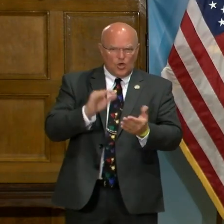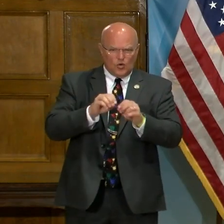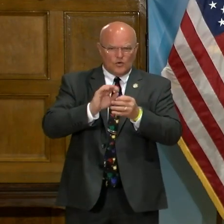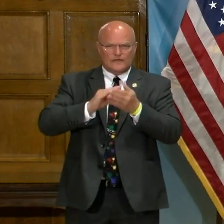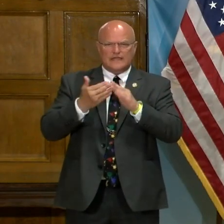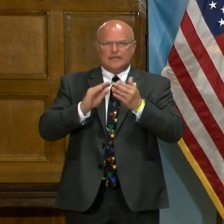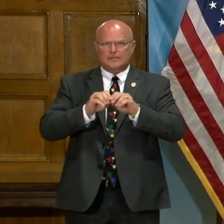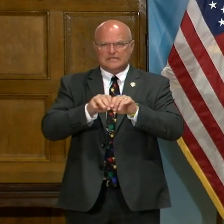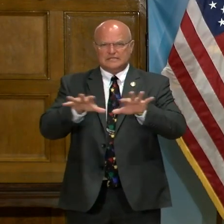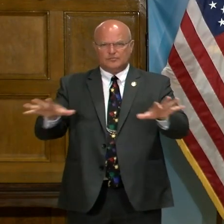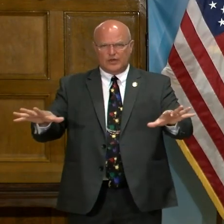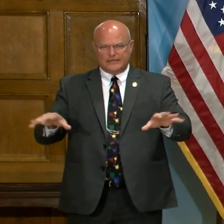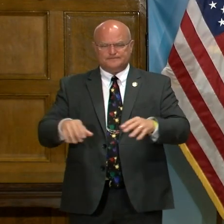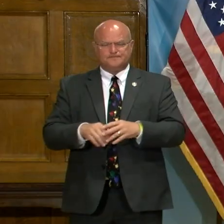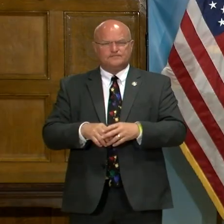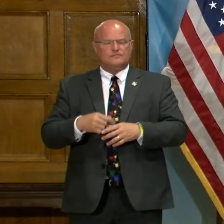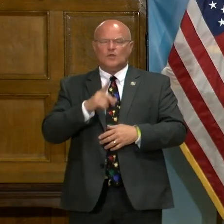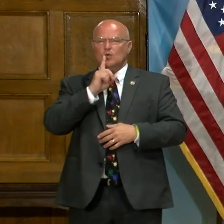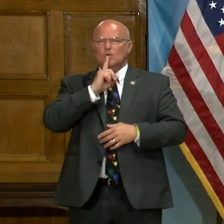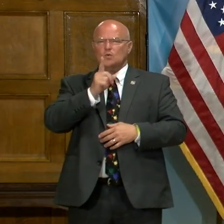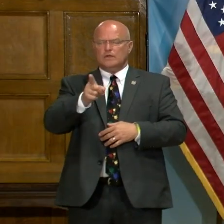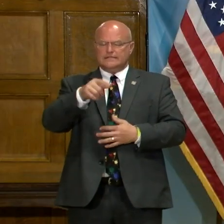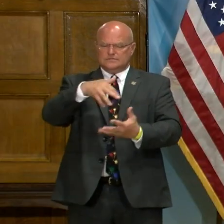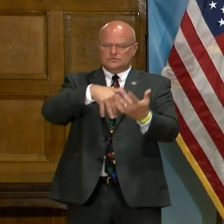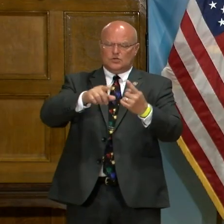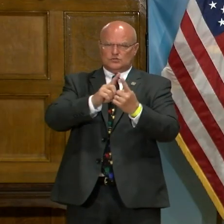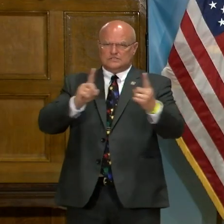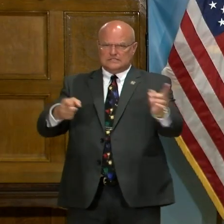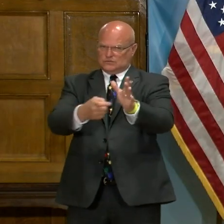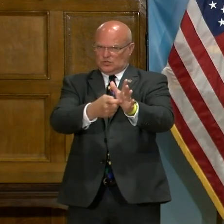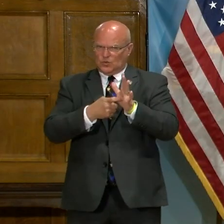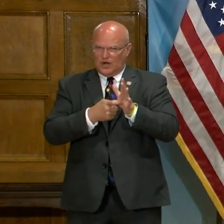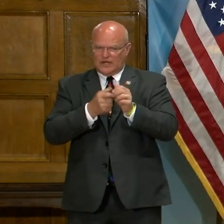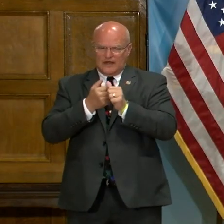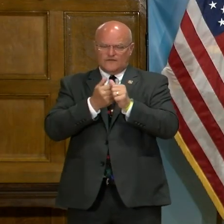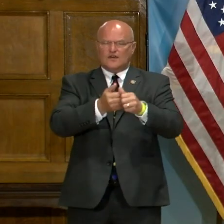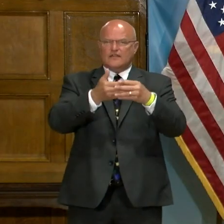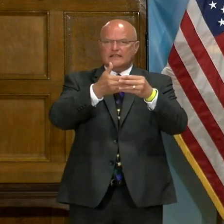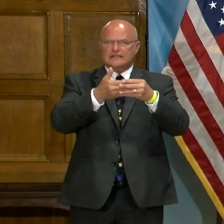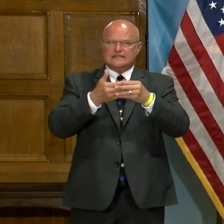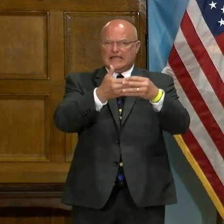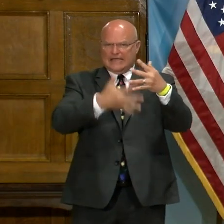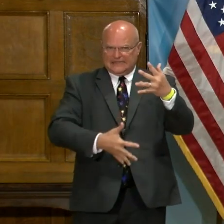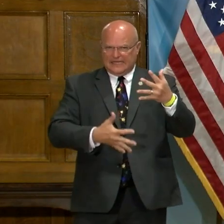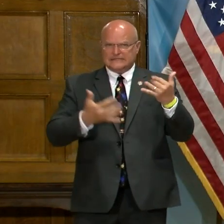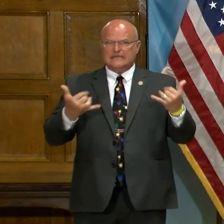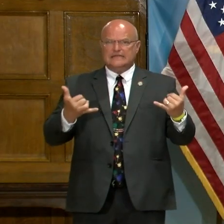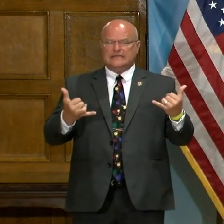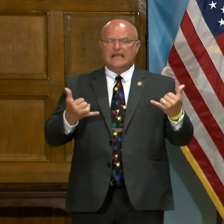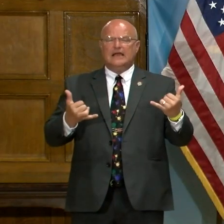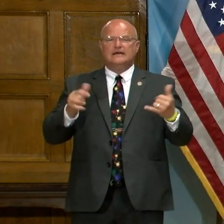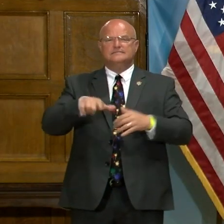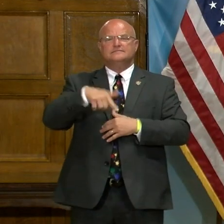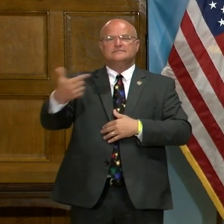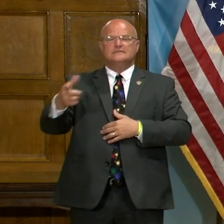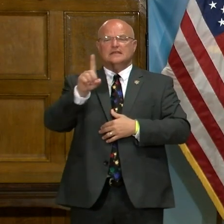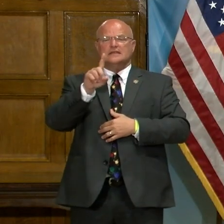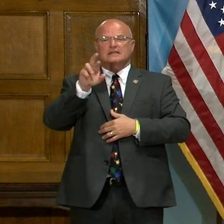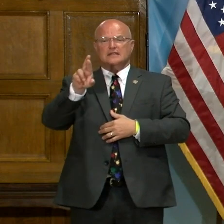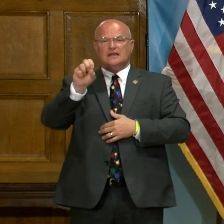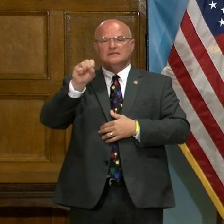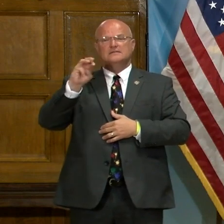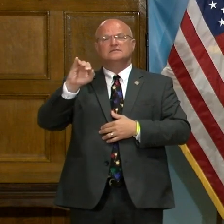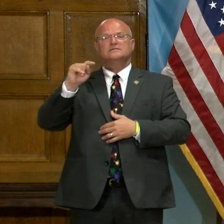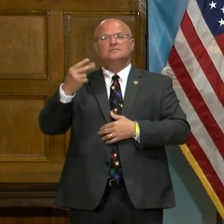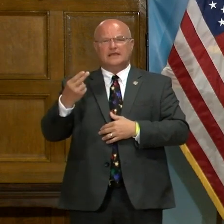spread. And our discipline is required to social distance and to follow the guidelines. With that, let me invite Dr. Smith to come up